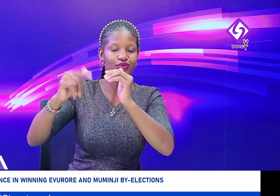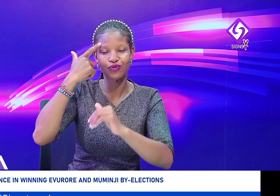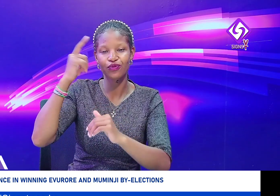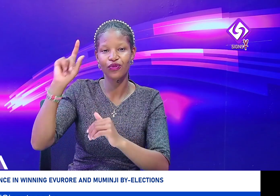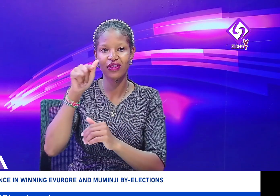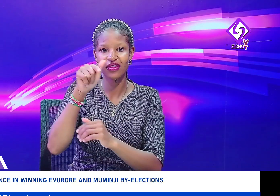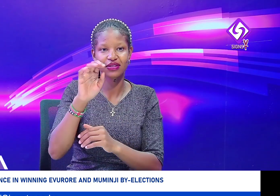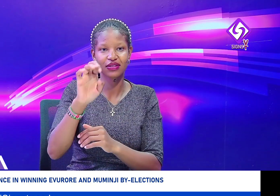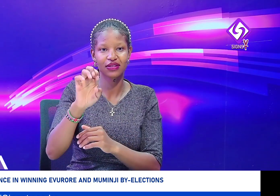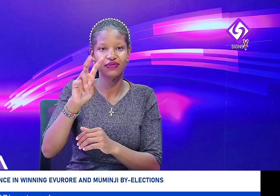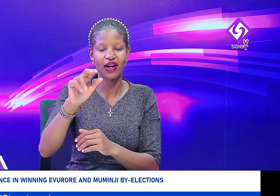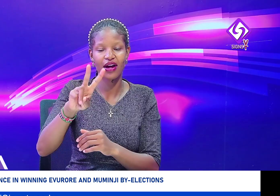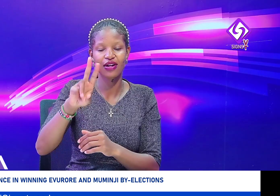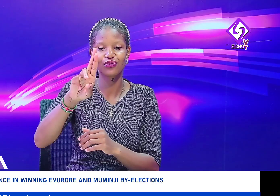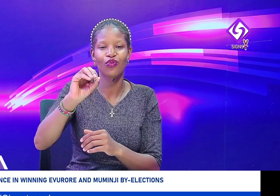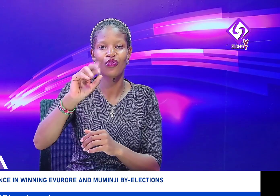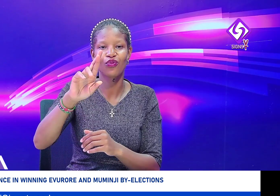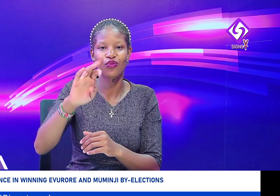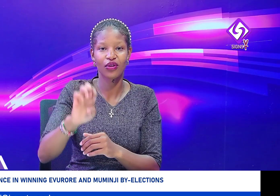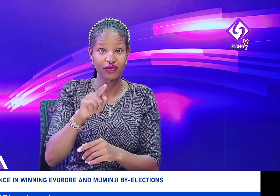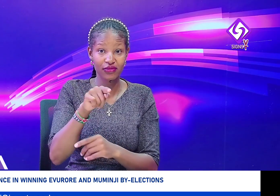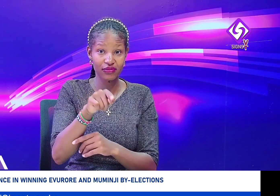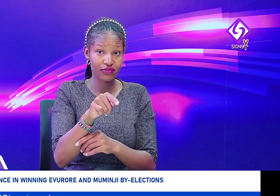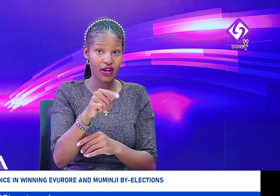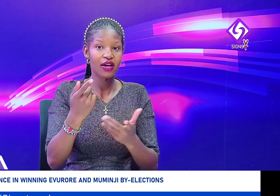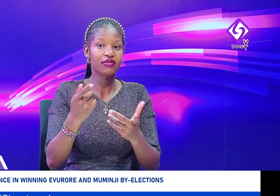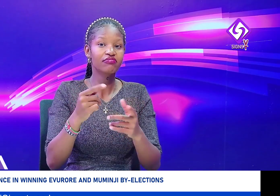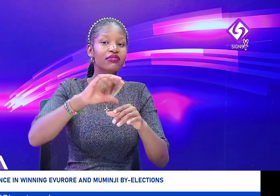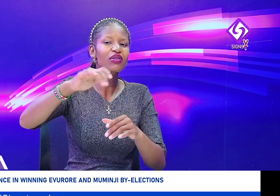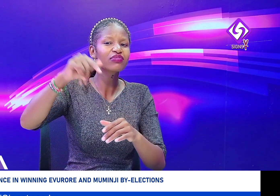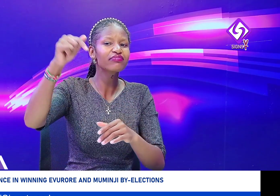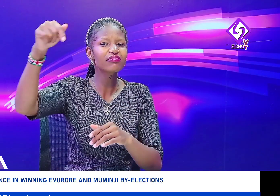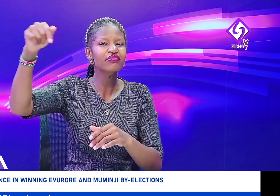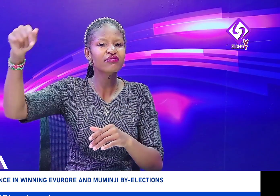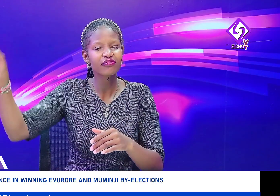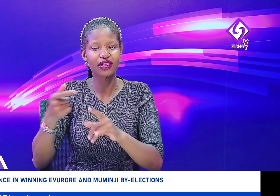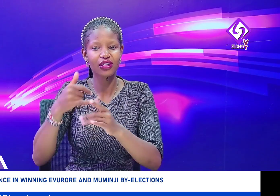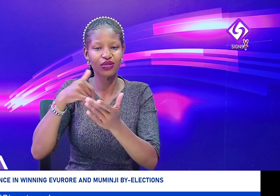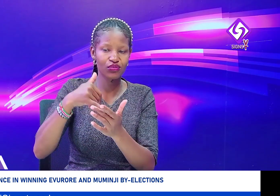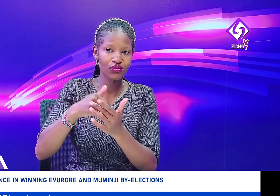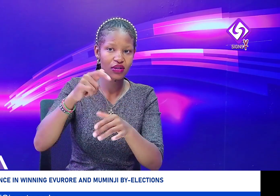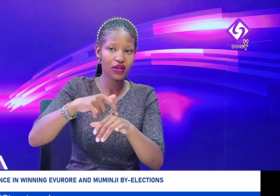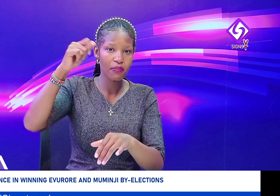victory in the upcoming by-elections for the Uvorore and Mominji wards in Embu County.